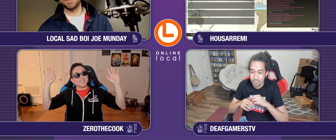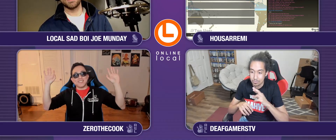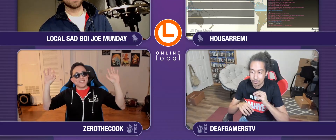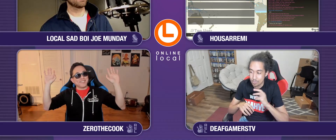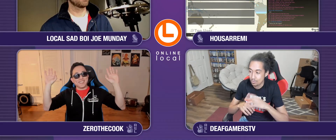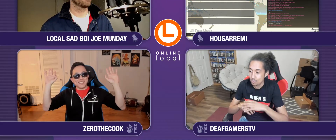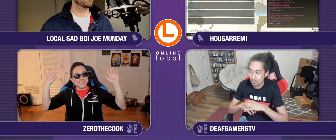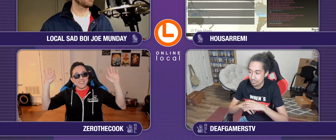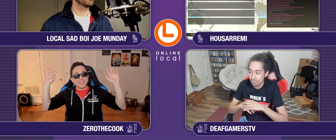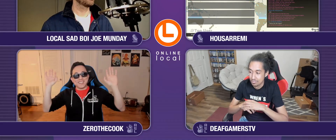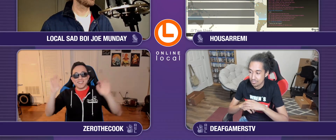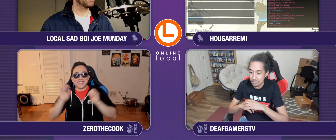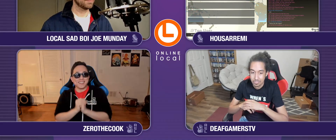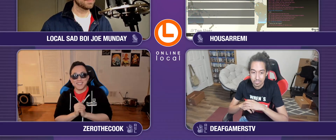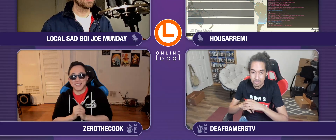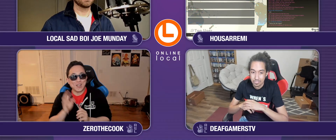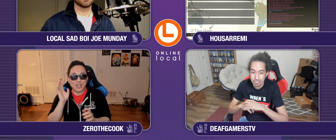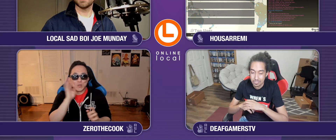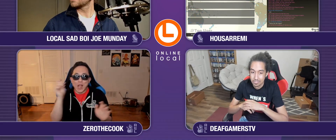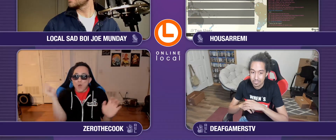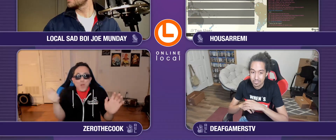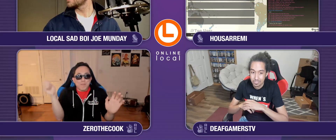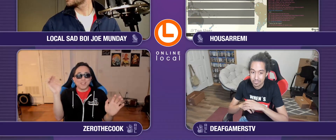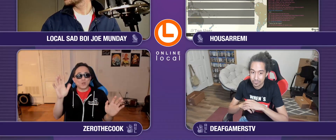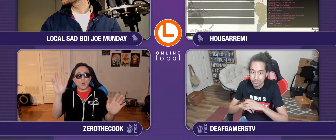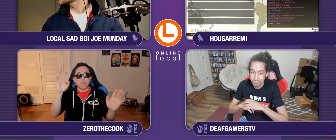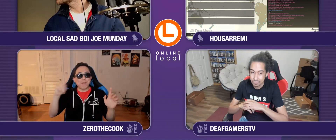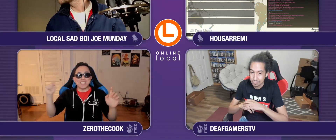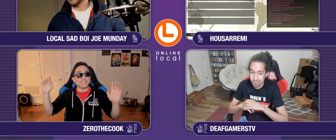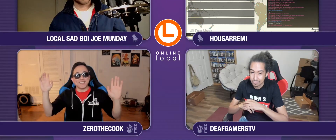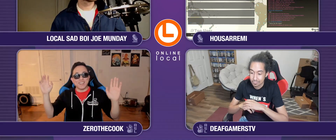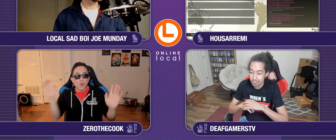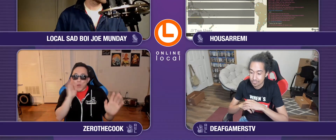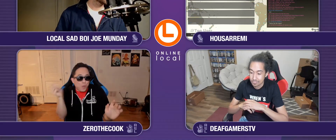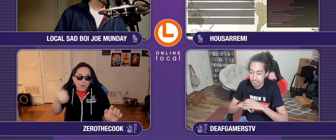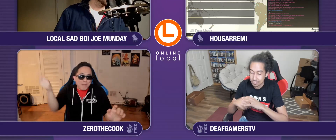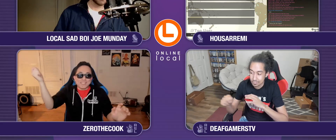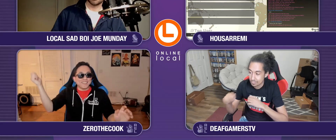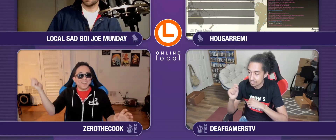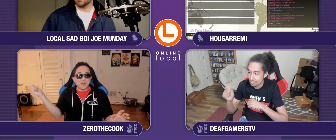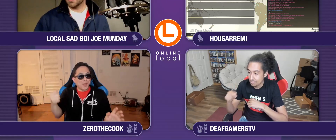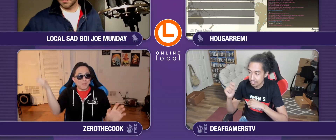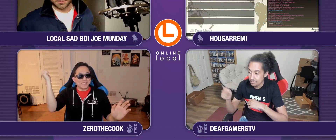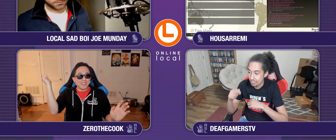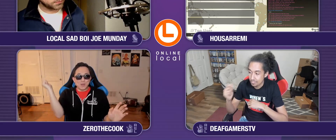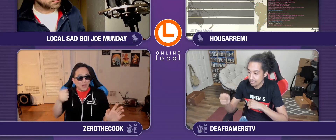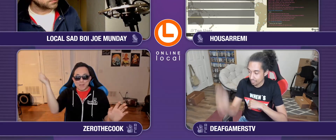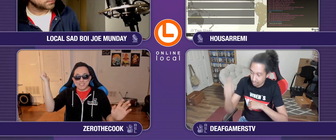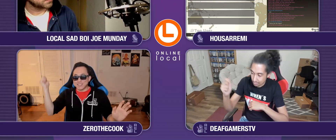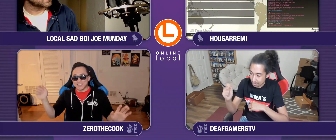Jazdero get his V trigger off, and that's why you saw that backdash in the middle of the heavy target combo. He will